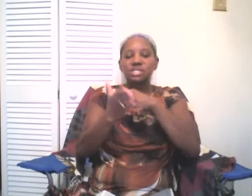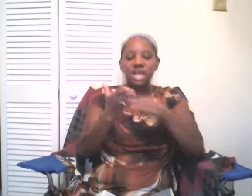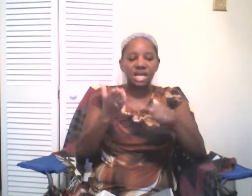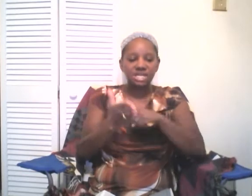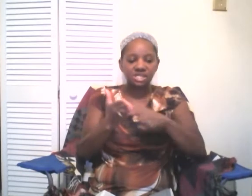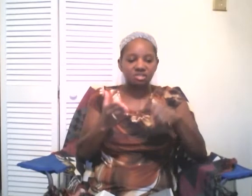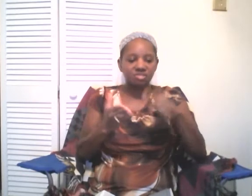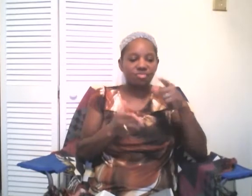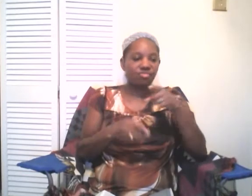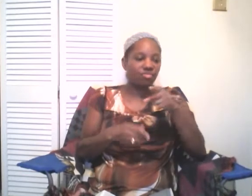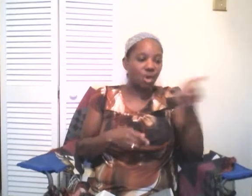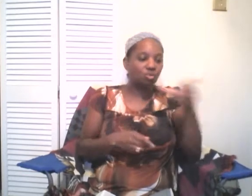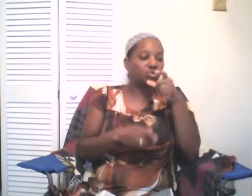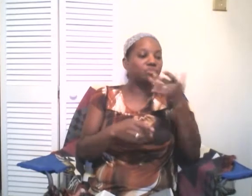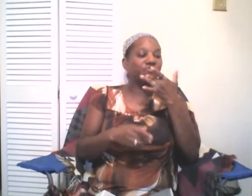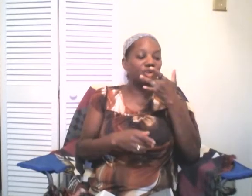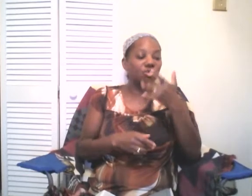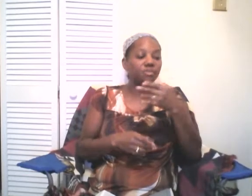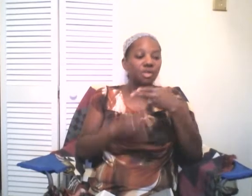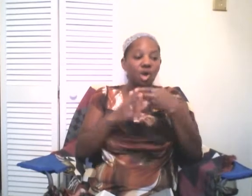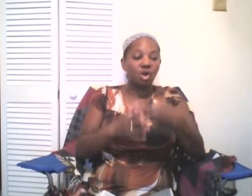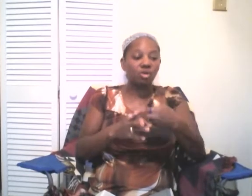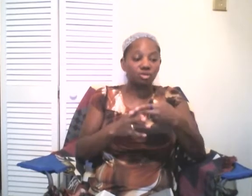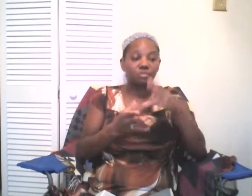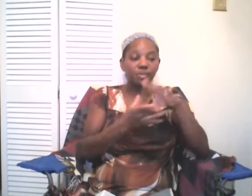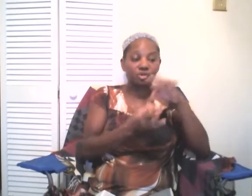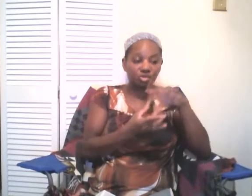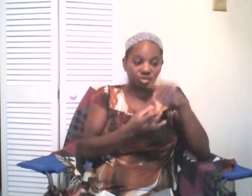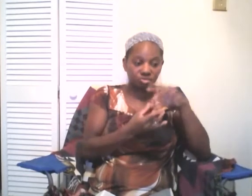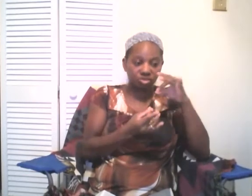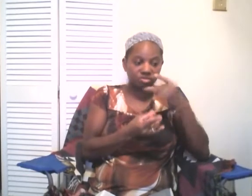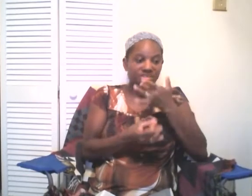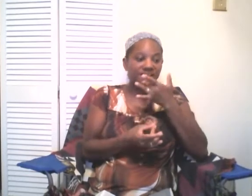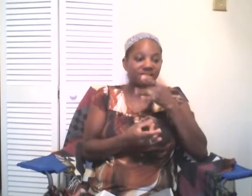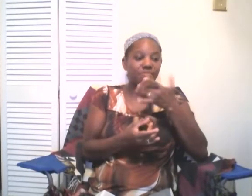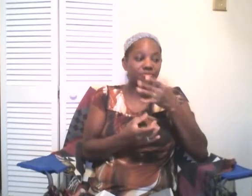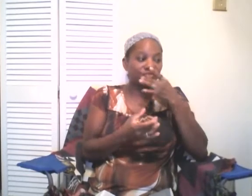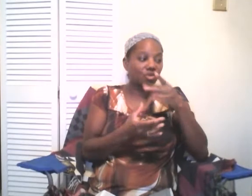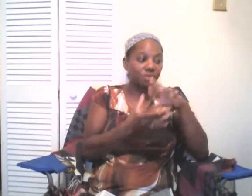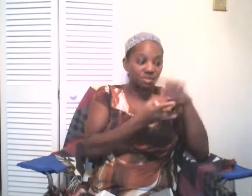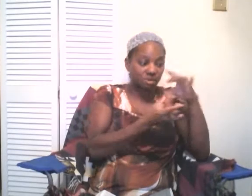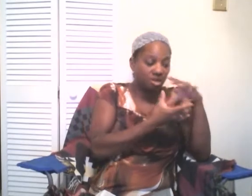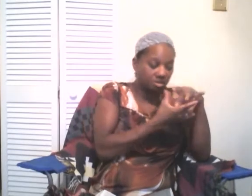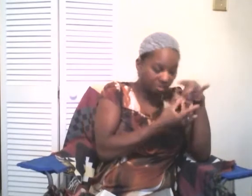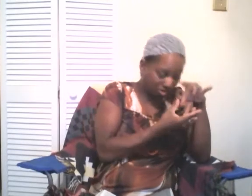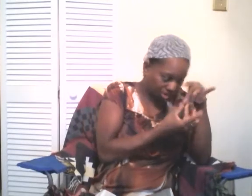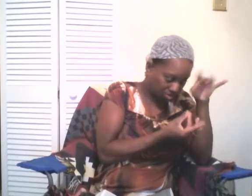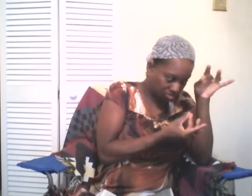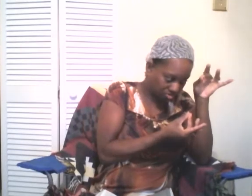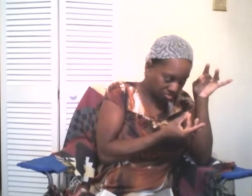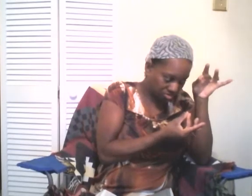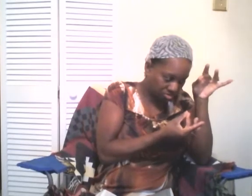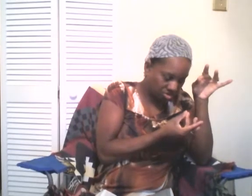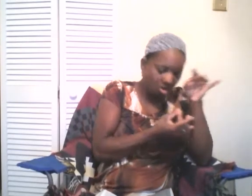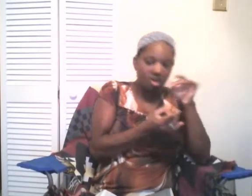I said, don't criticize those who prefer to be called spiritual. say that the fairy be spiritual.